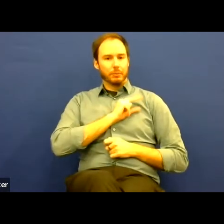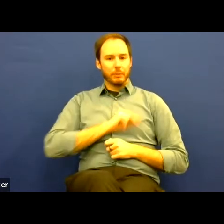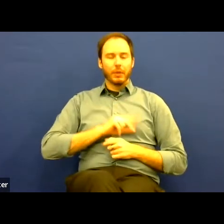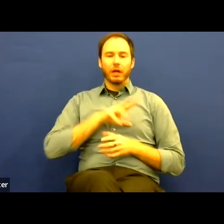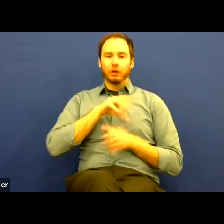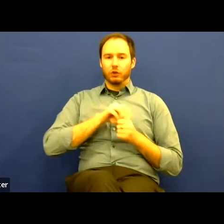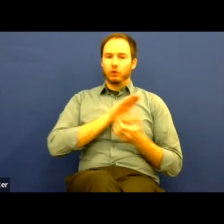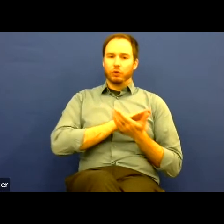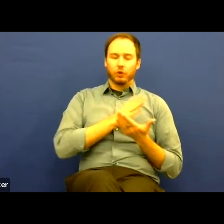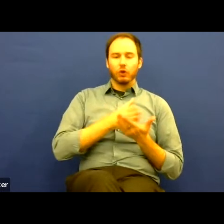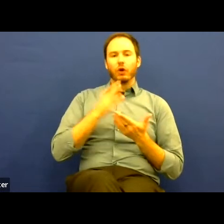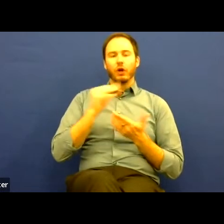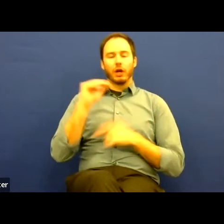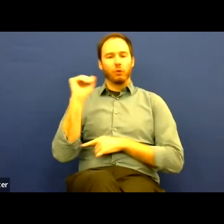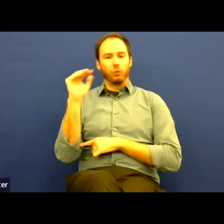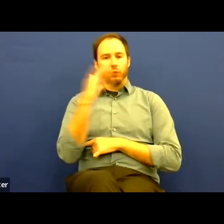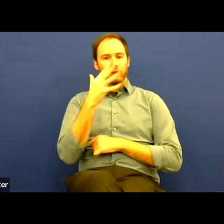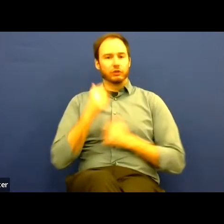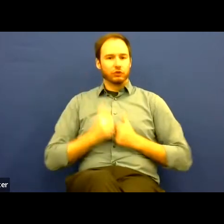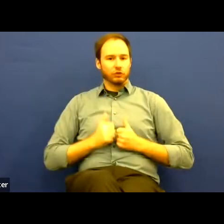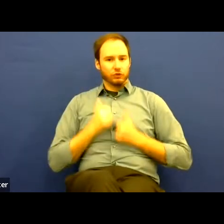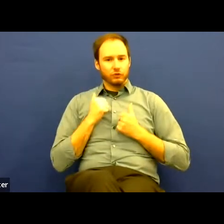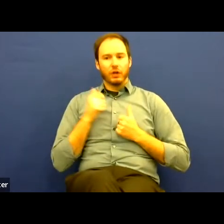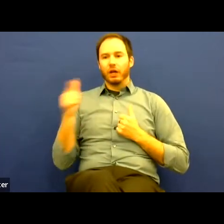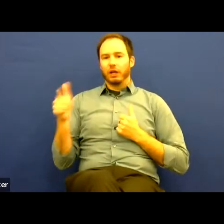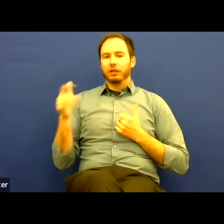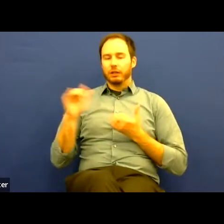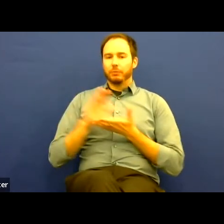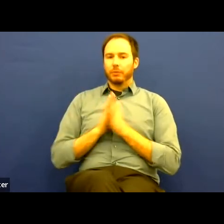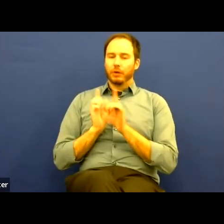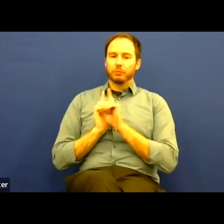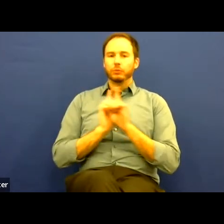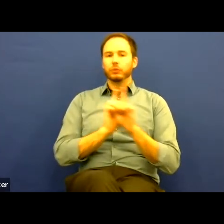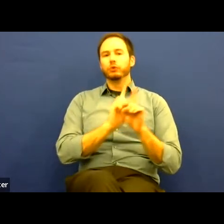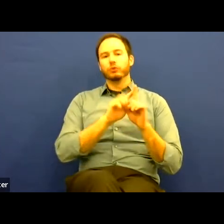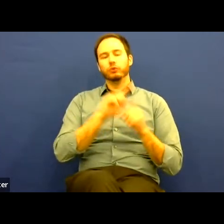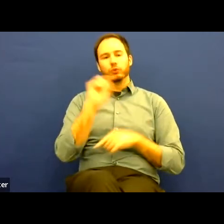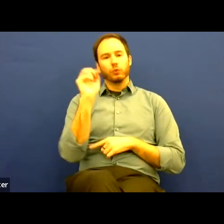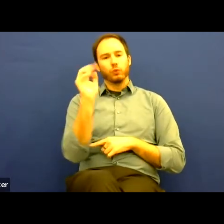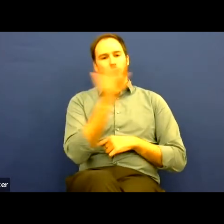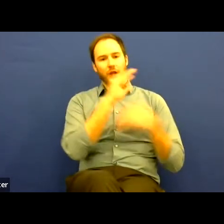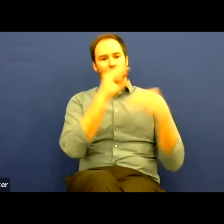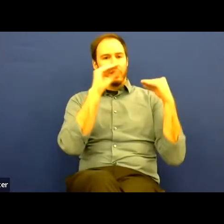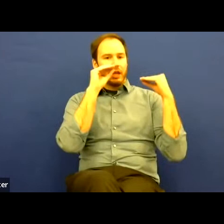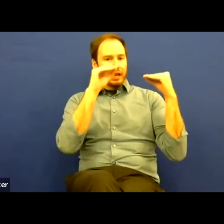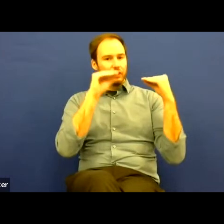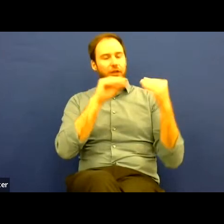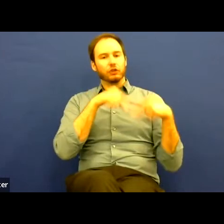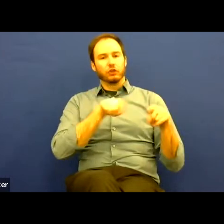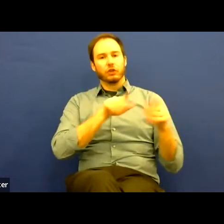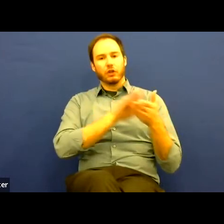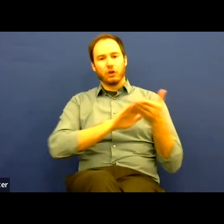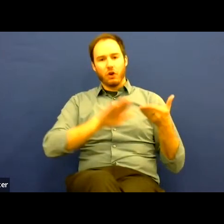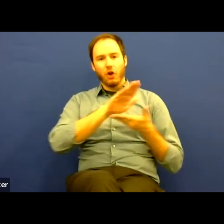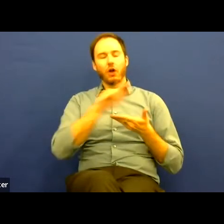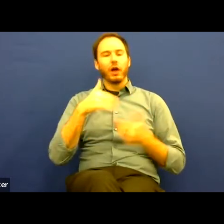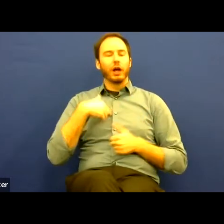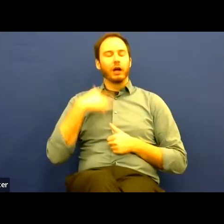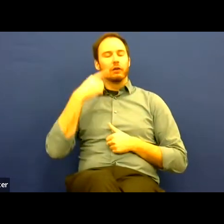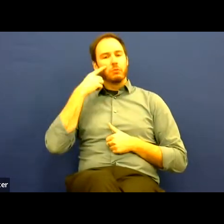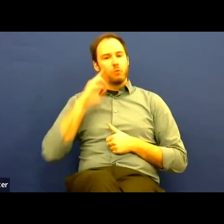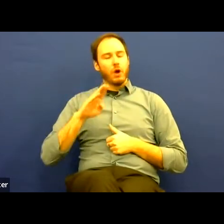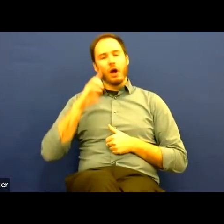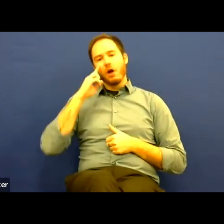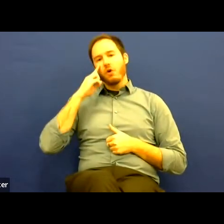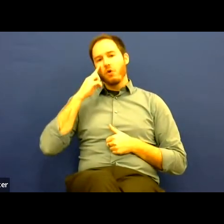cooking and wilderness survival, which have led him to pursuing wilderness education in college and earning him a bronze, gold, and silver